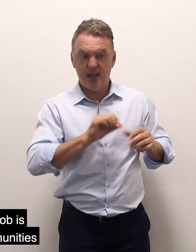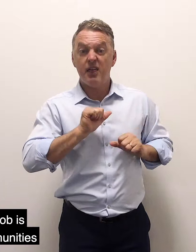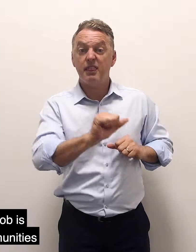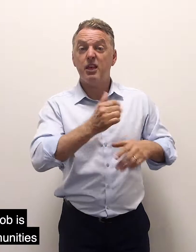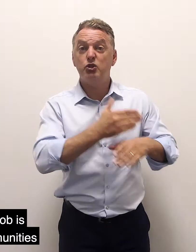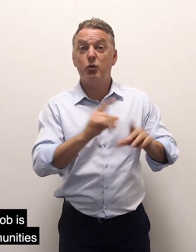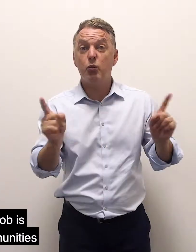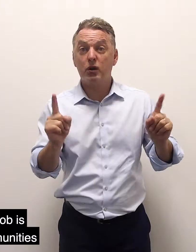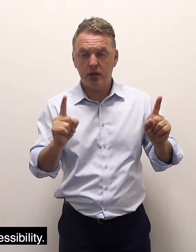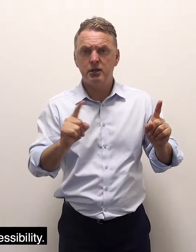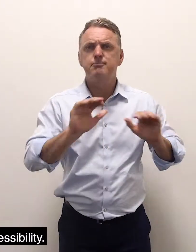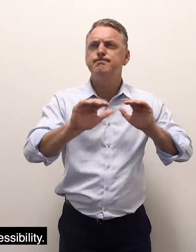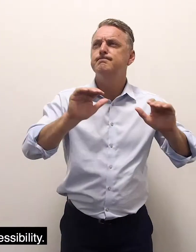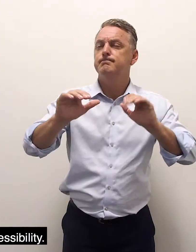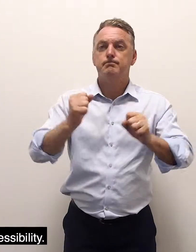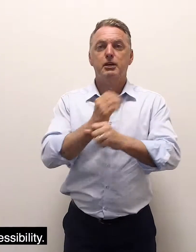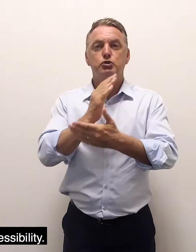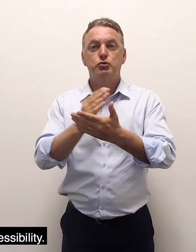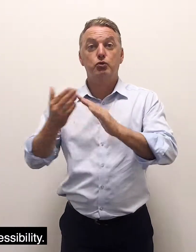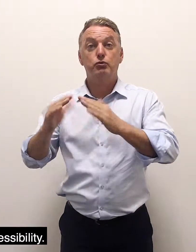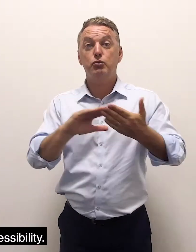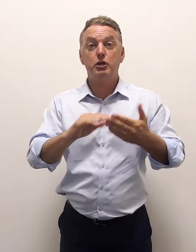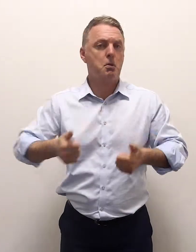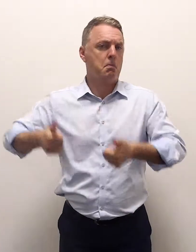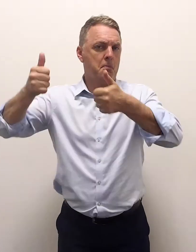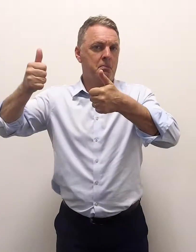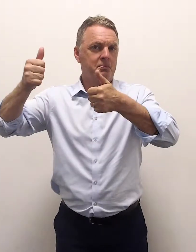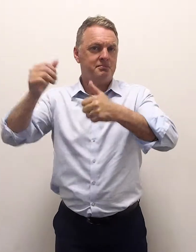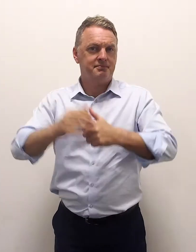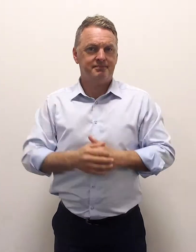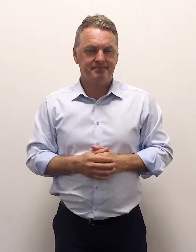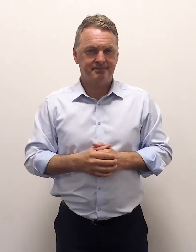job is to make sure communities improve on their accessibility.